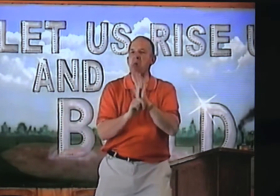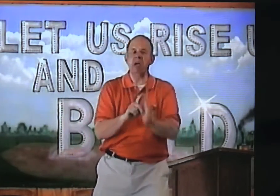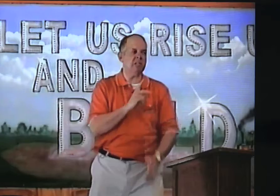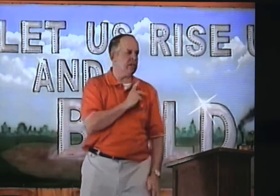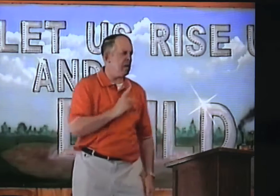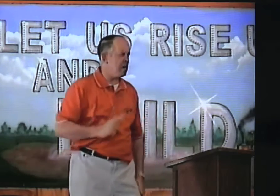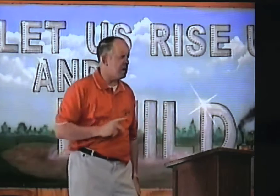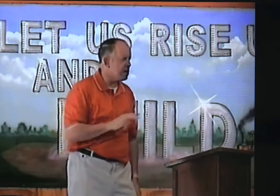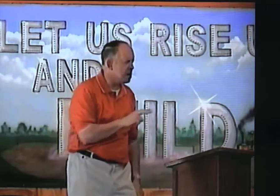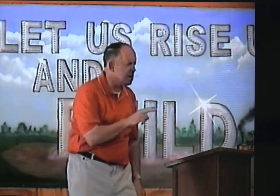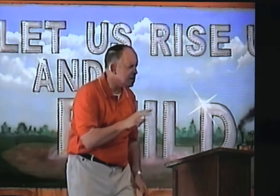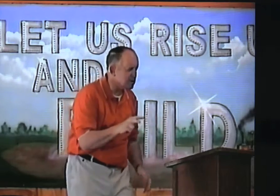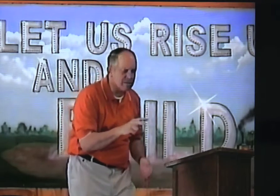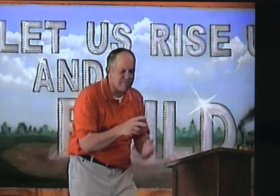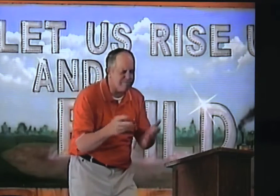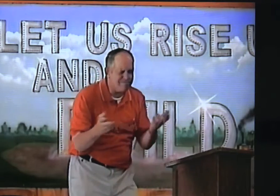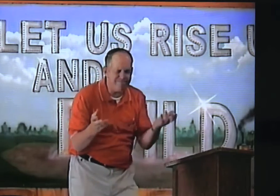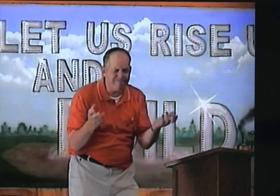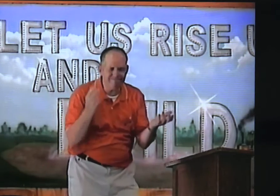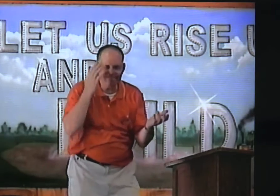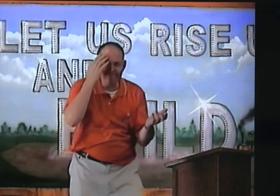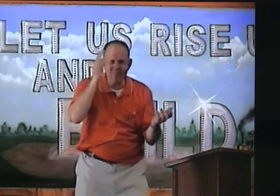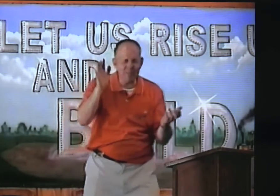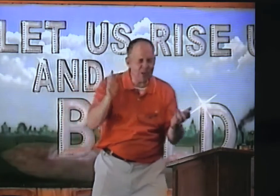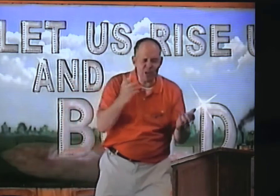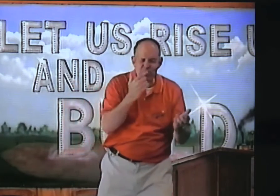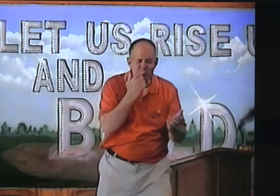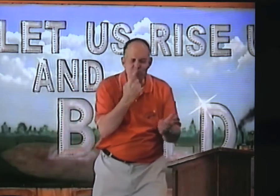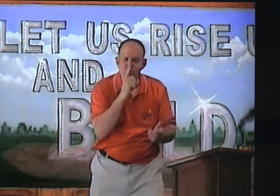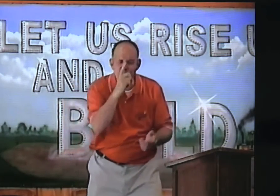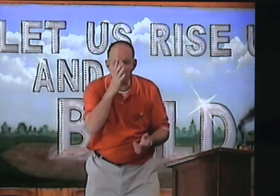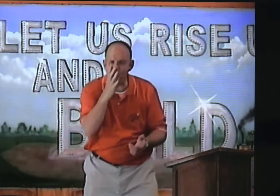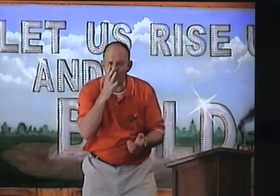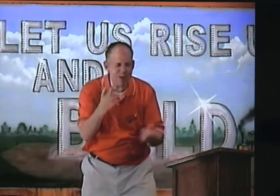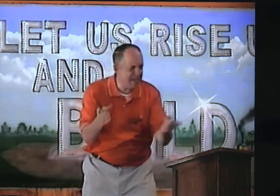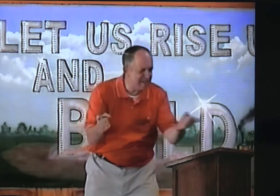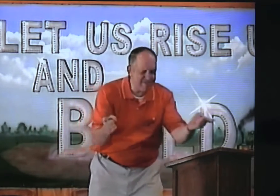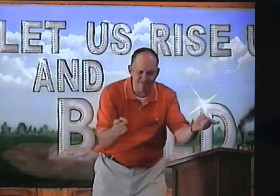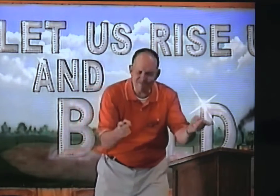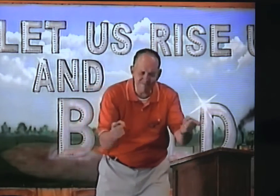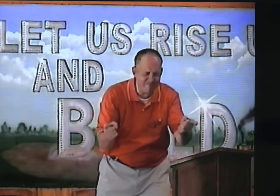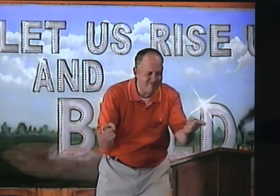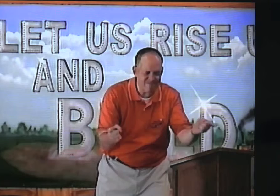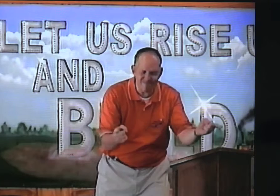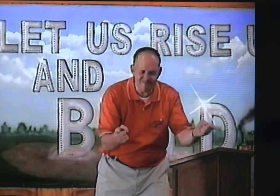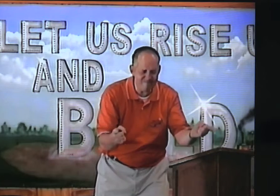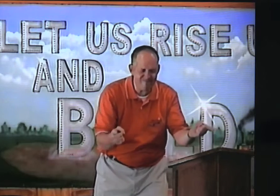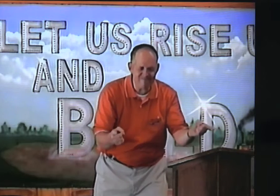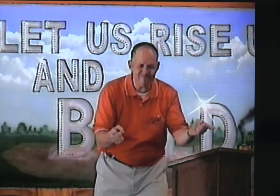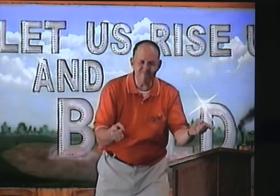lie, lie. And the king couldn't. He didn't know. He didn't know his mother was the real mother for the live